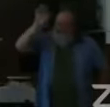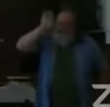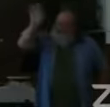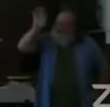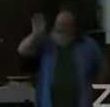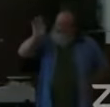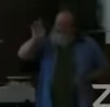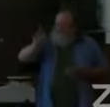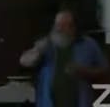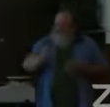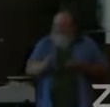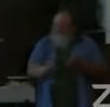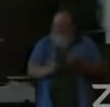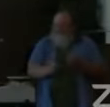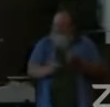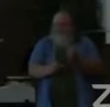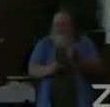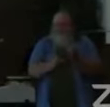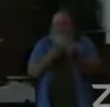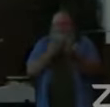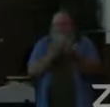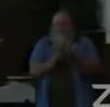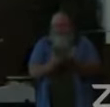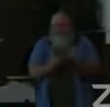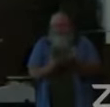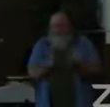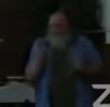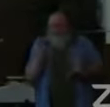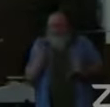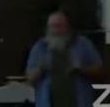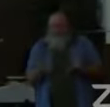I'm a Christian and I'm proud of it.